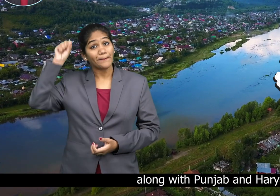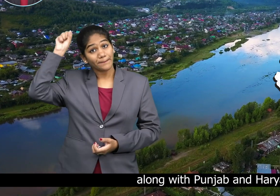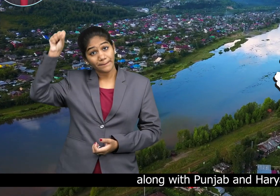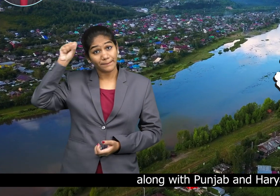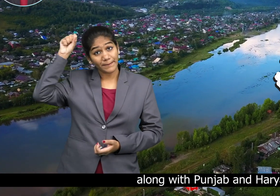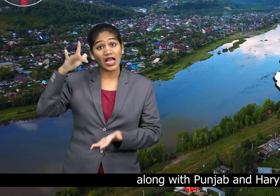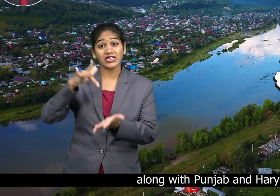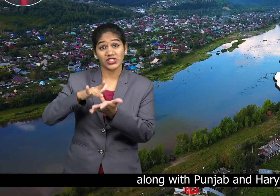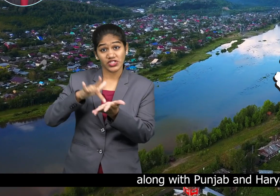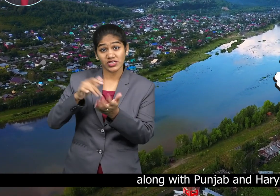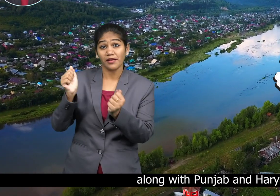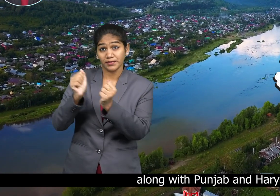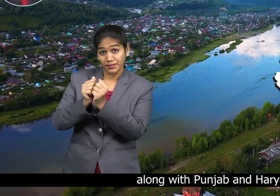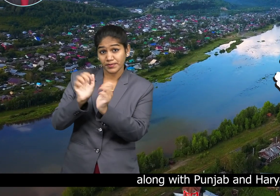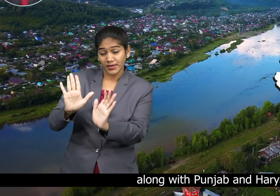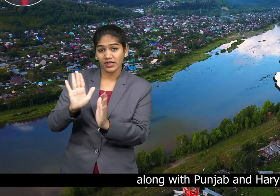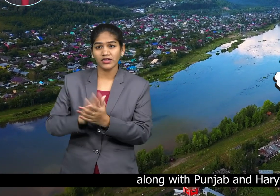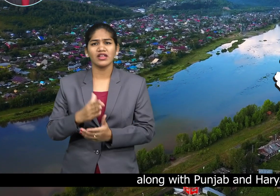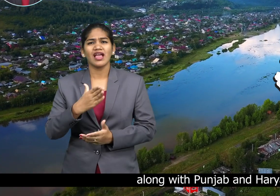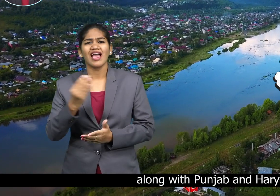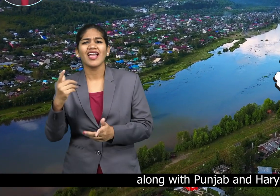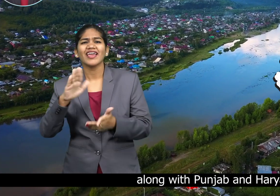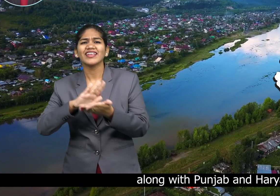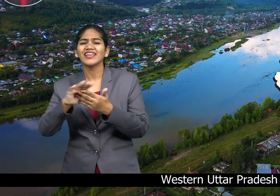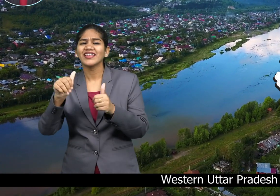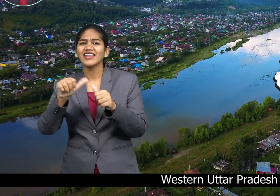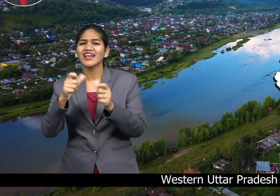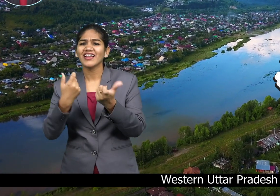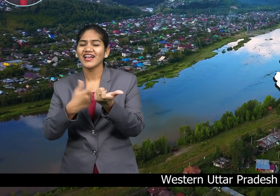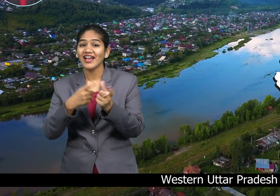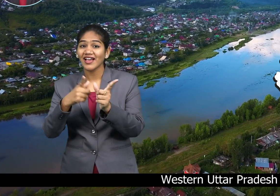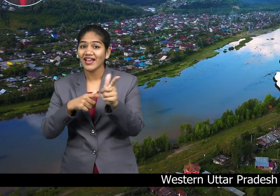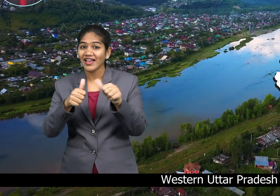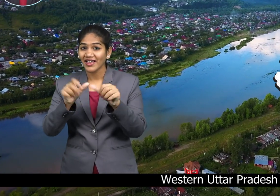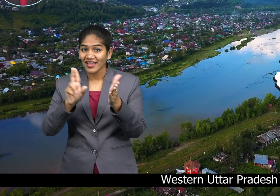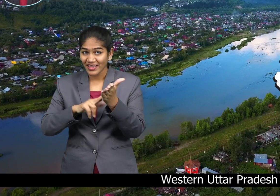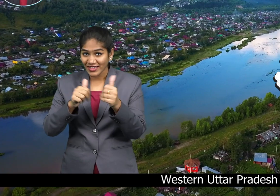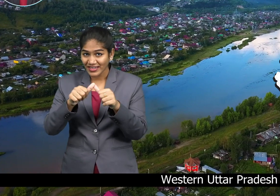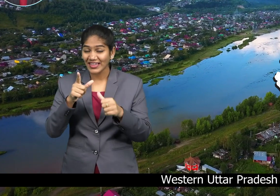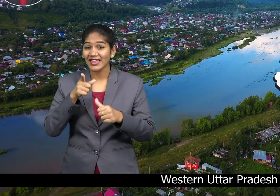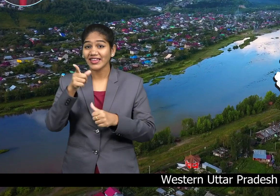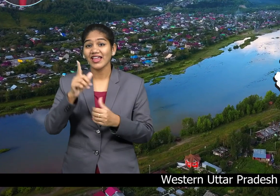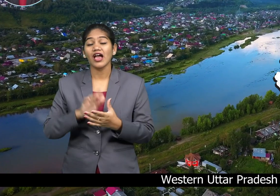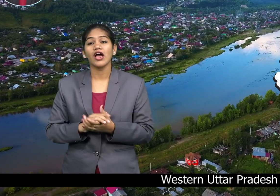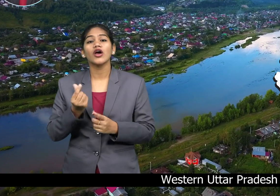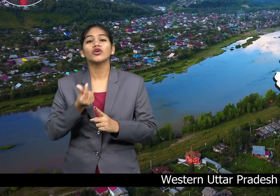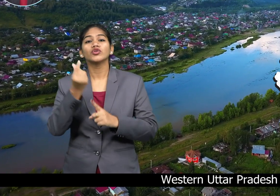Along with Punjab and Haryana, western Uttar Pradesh